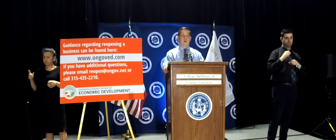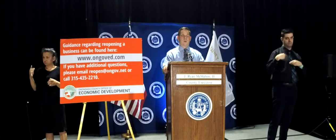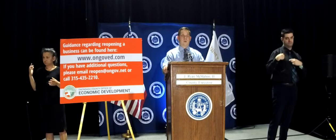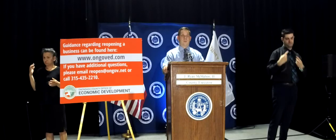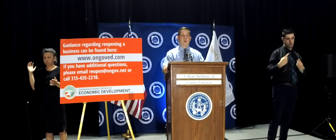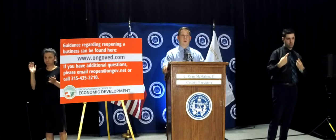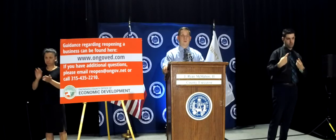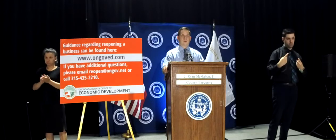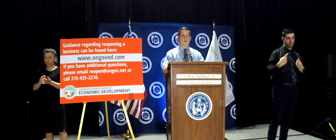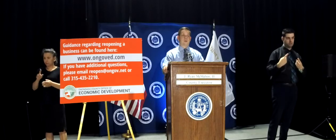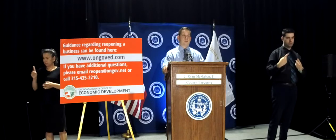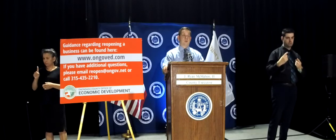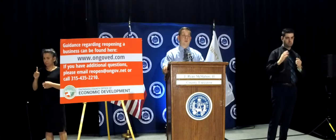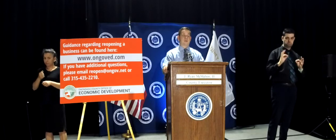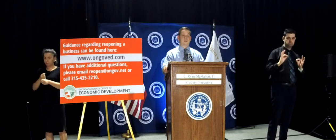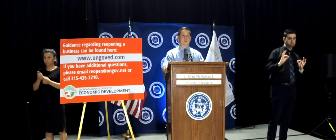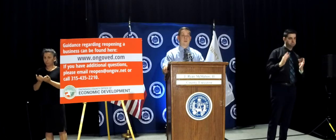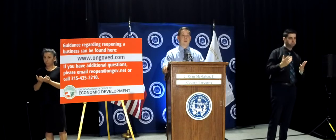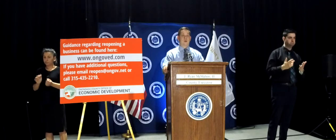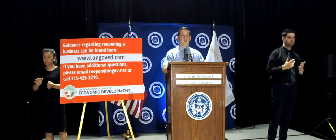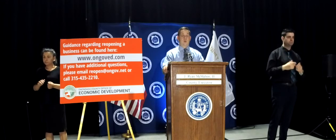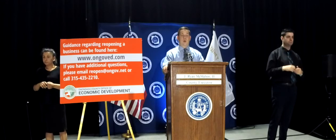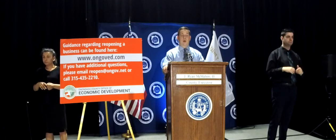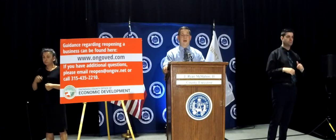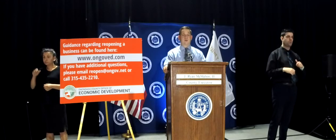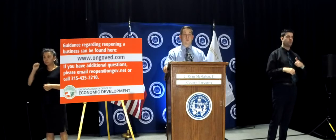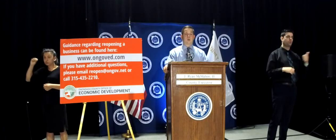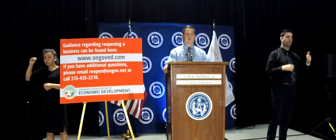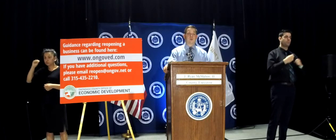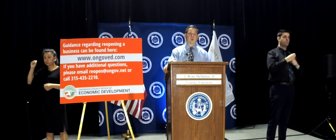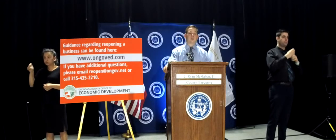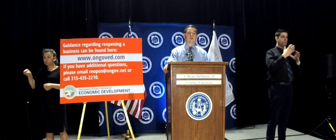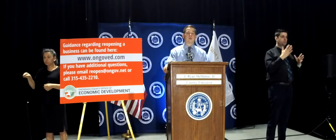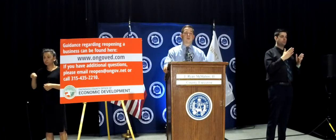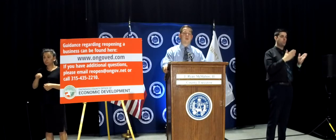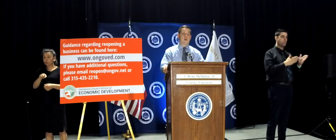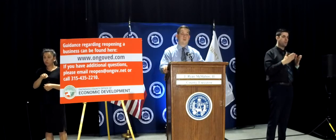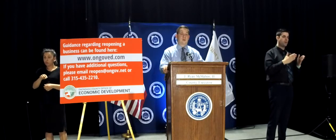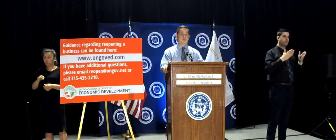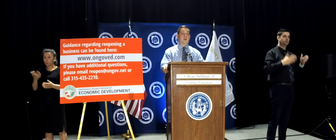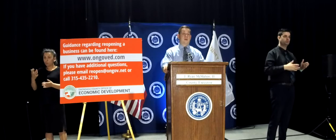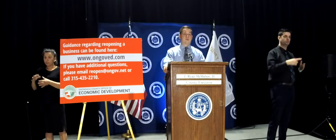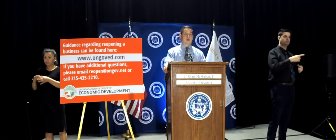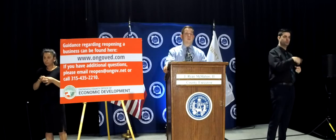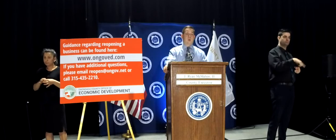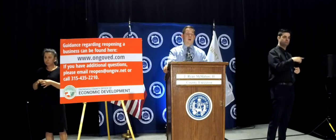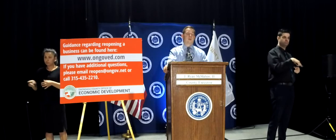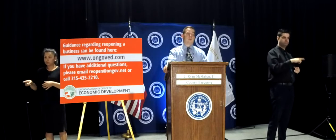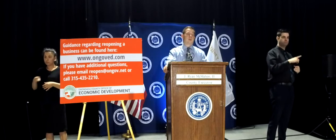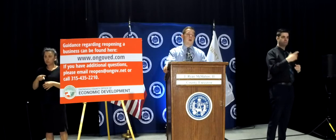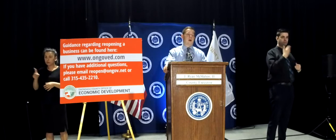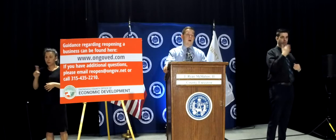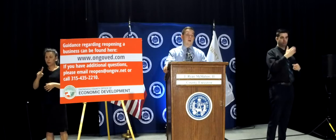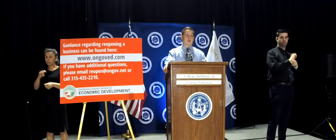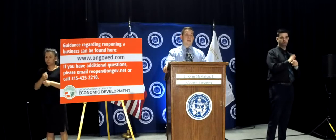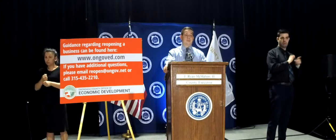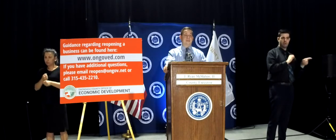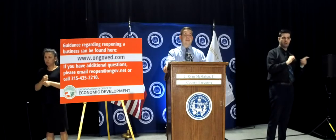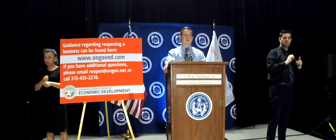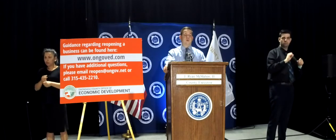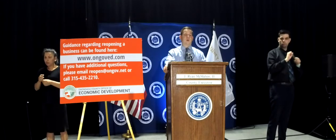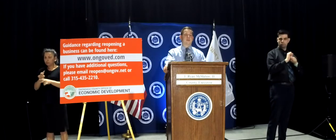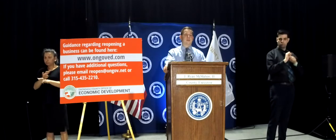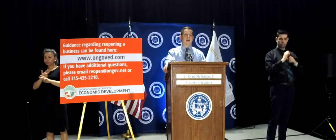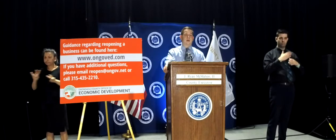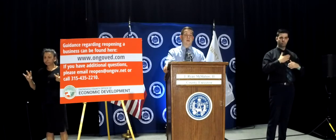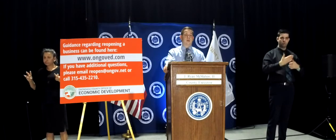all of our partners. I think the protesters, the organizers of most of these protests, have done a very nice job as well, keeping